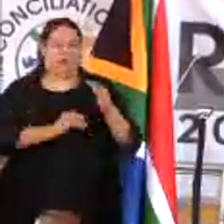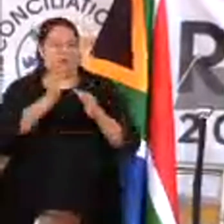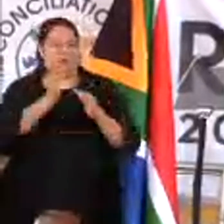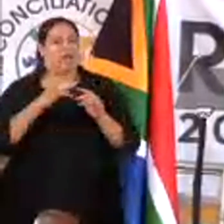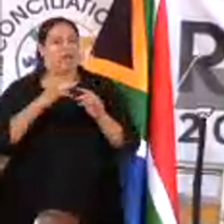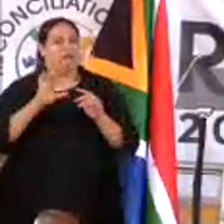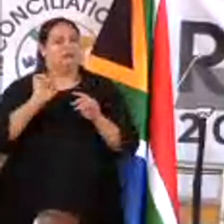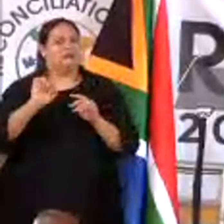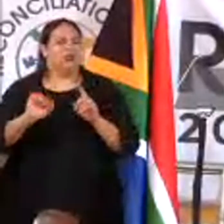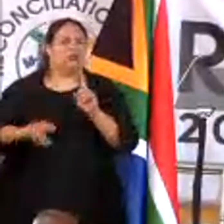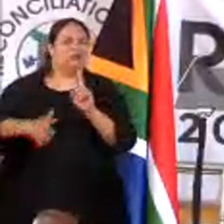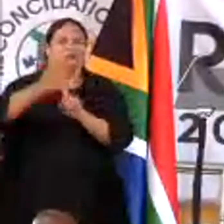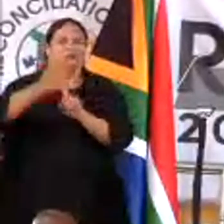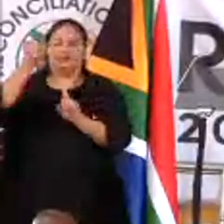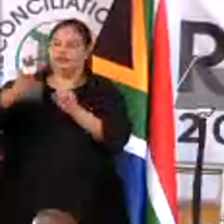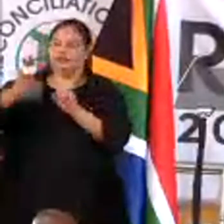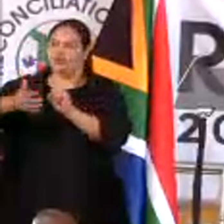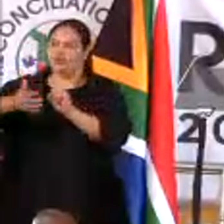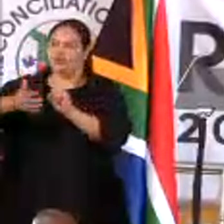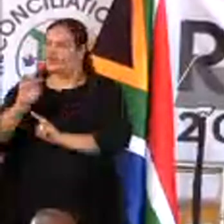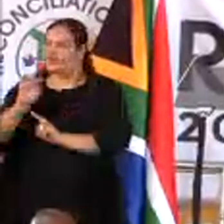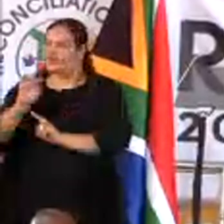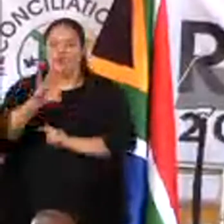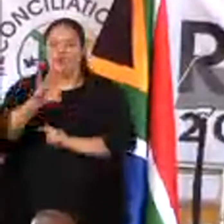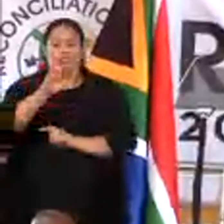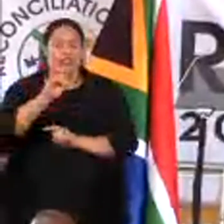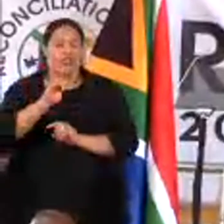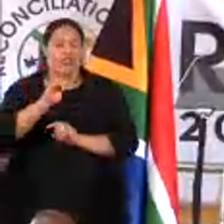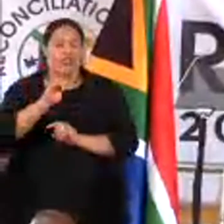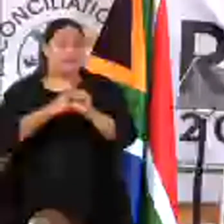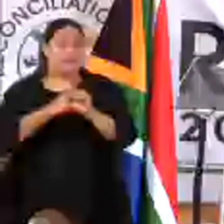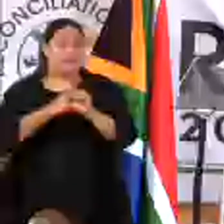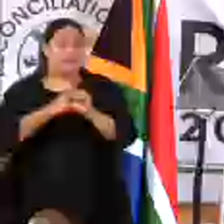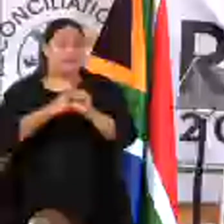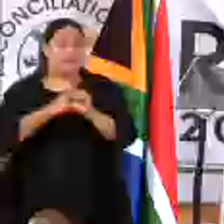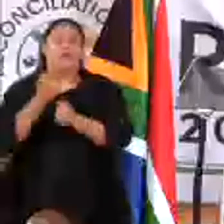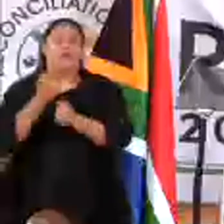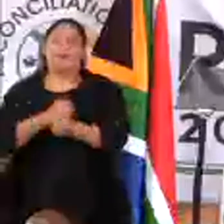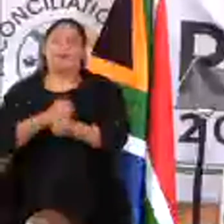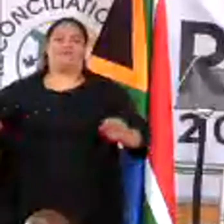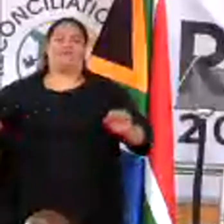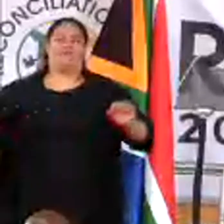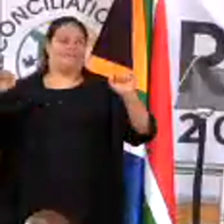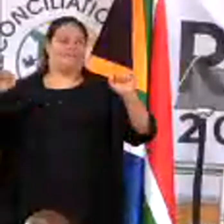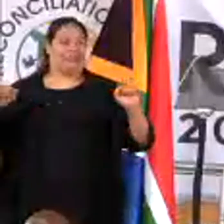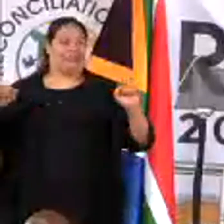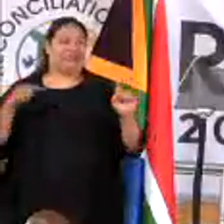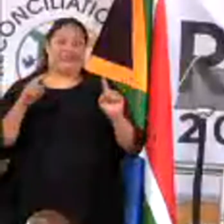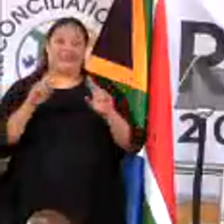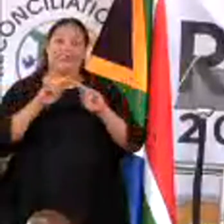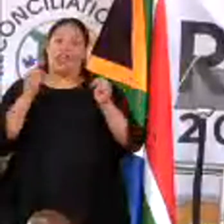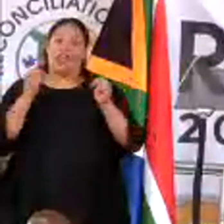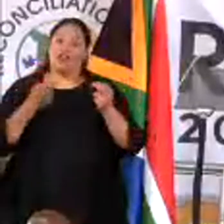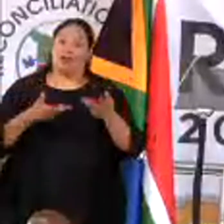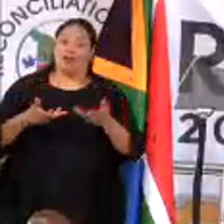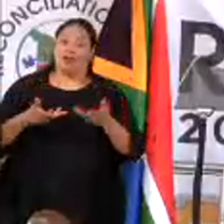the achievement of 30 years of democracy. This national